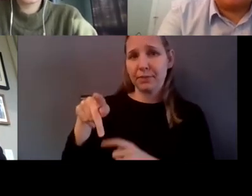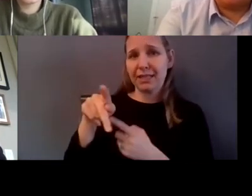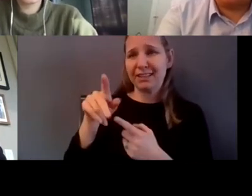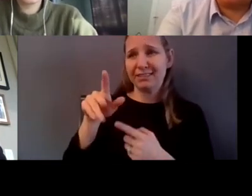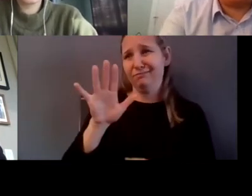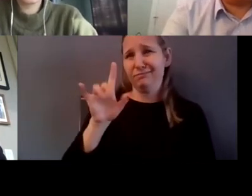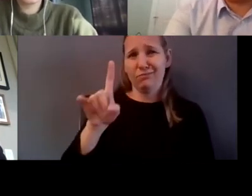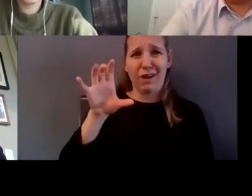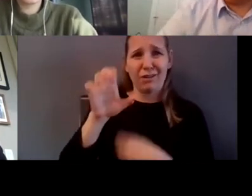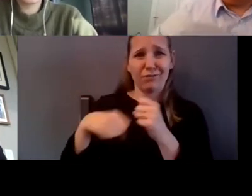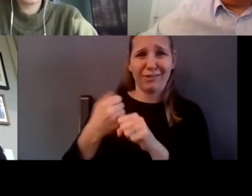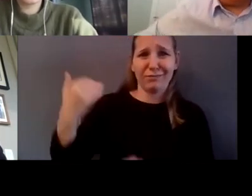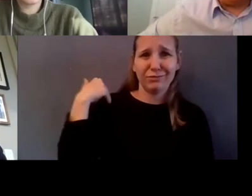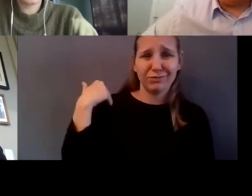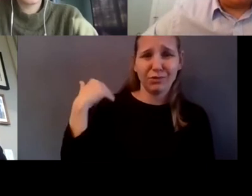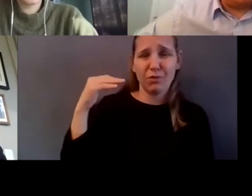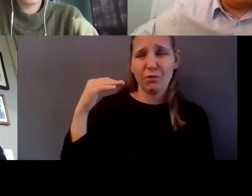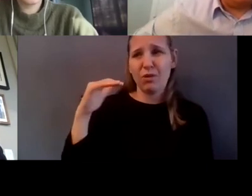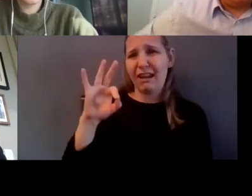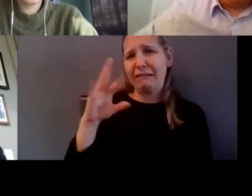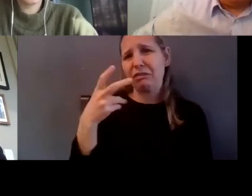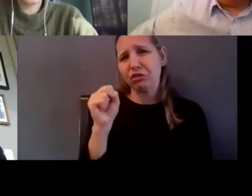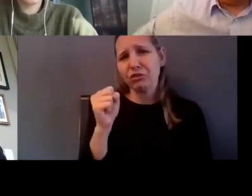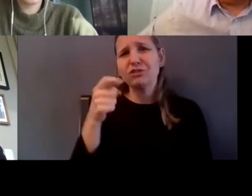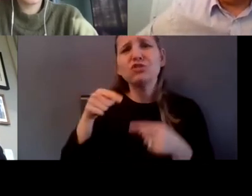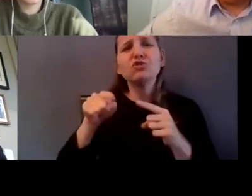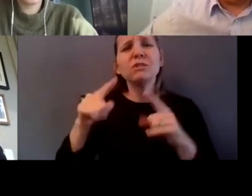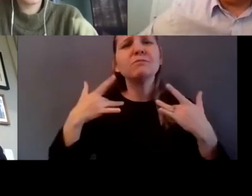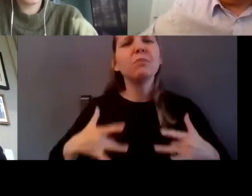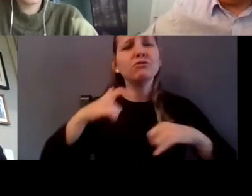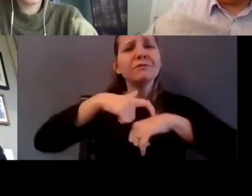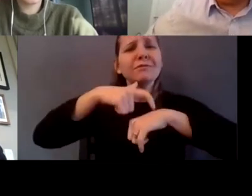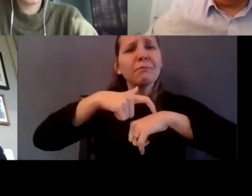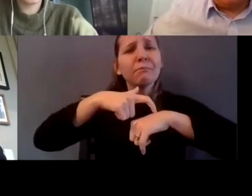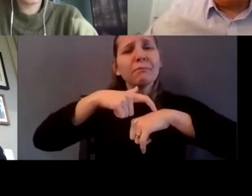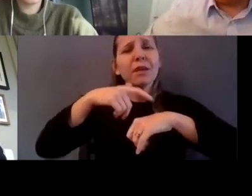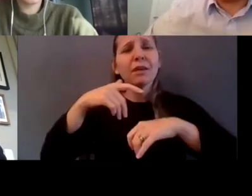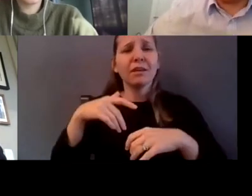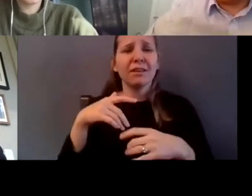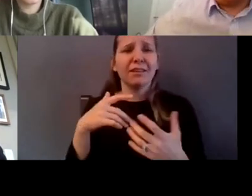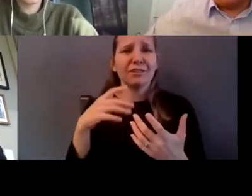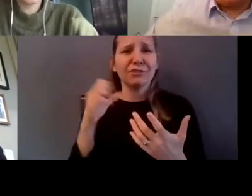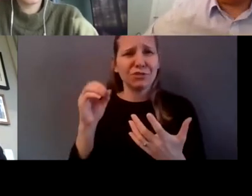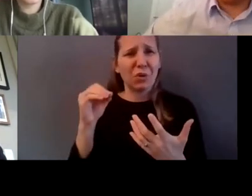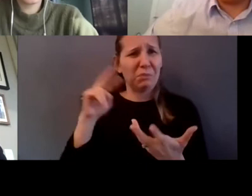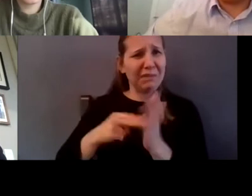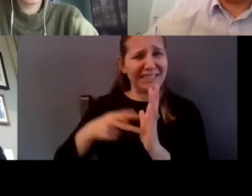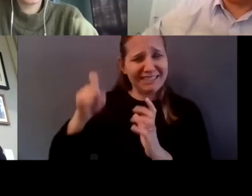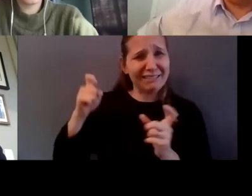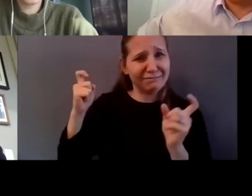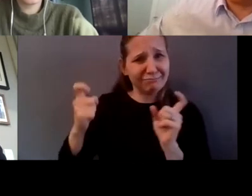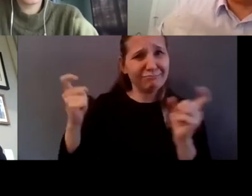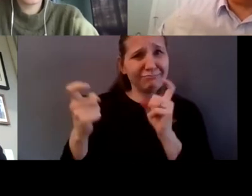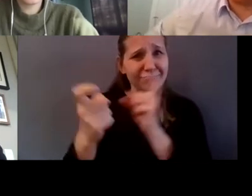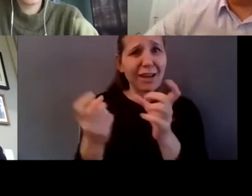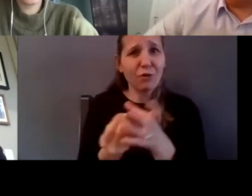ago in the 30s from the Great Depression, really, you know, we need to mature as a society and continue to look